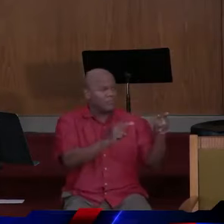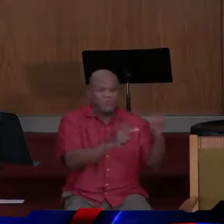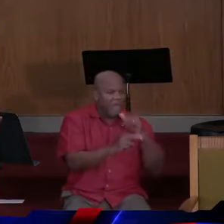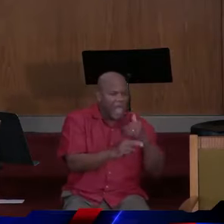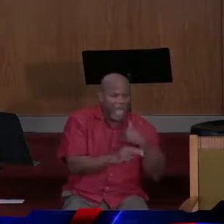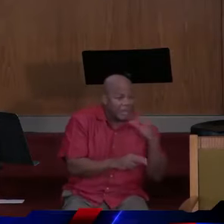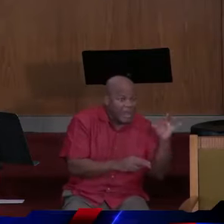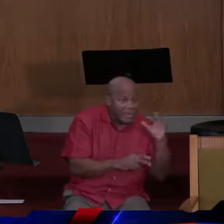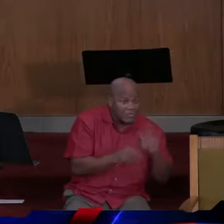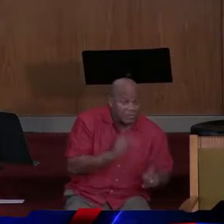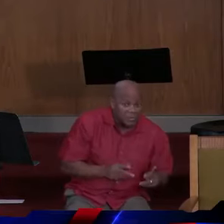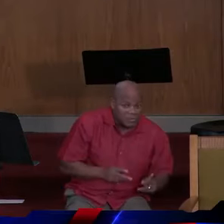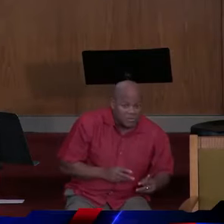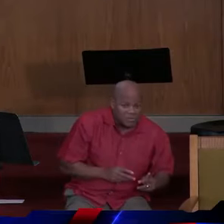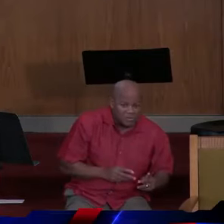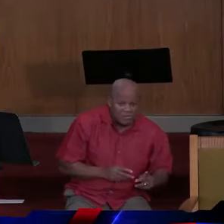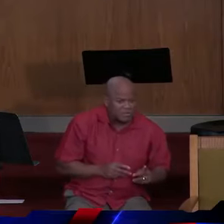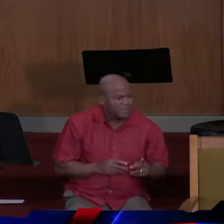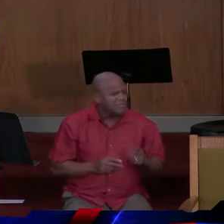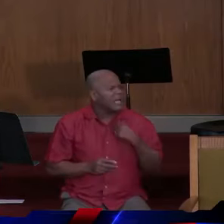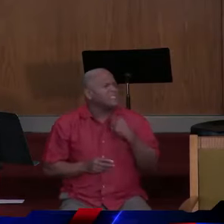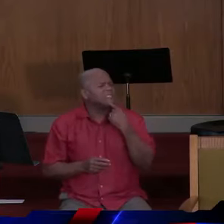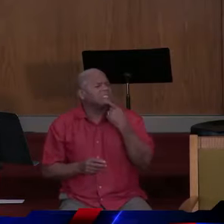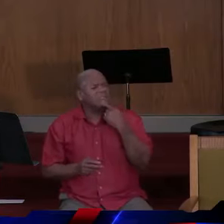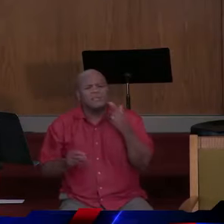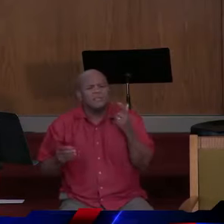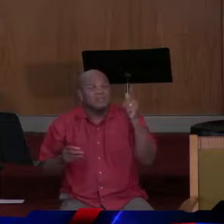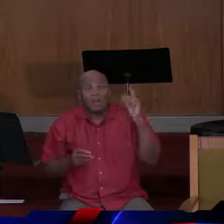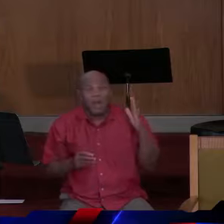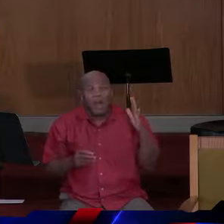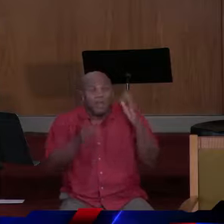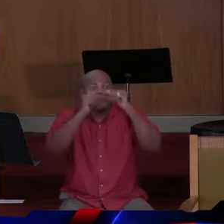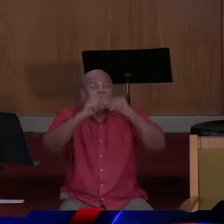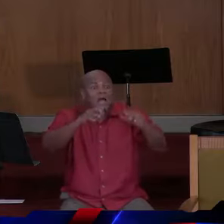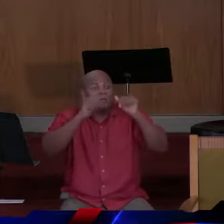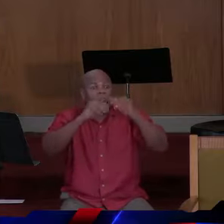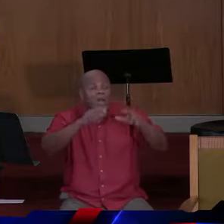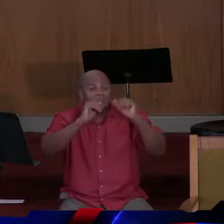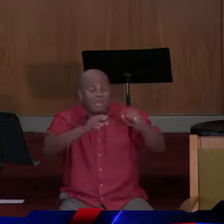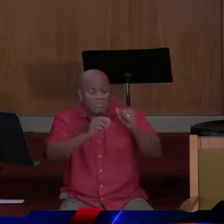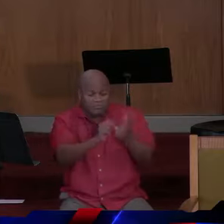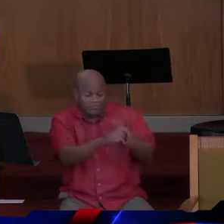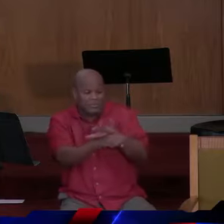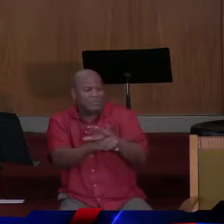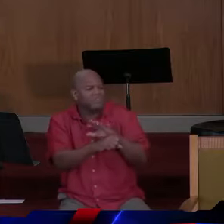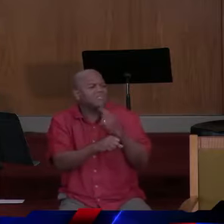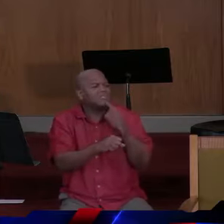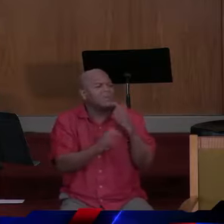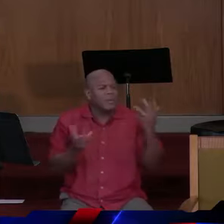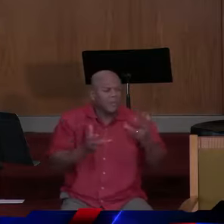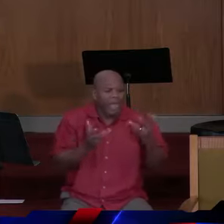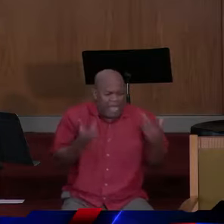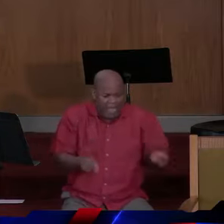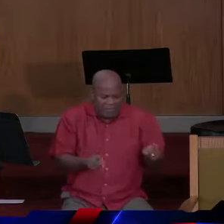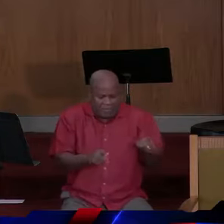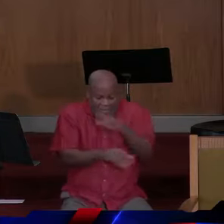Are you hearing me? In this, I'm not saying God blesses this pandemic. I'm just saying in the midst of the pandemic, the God